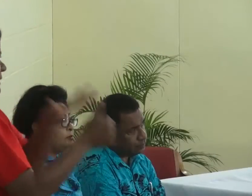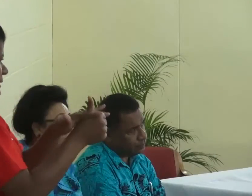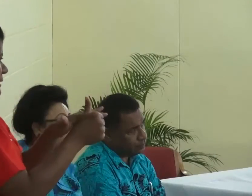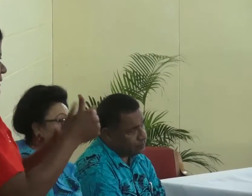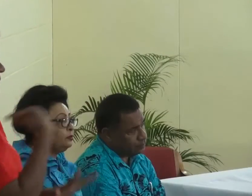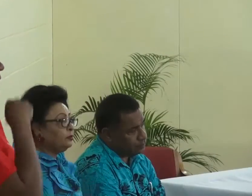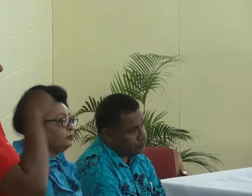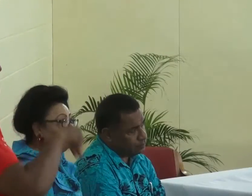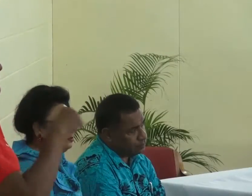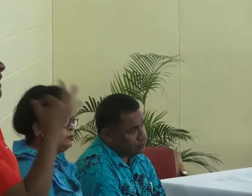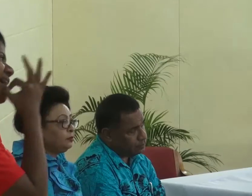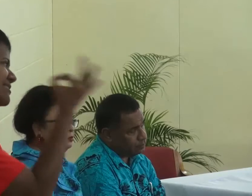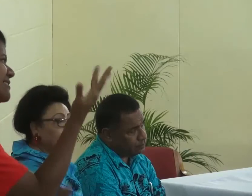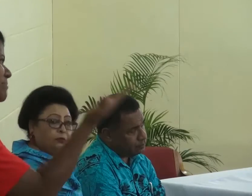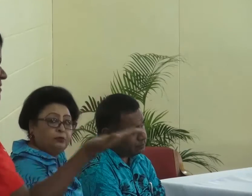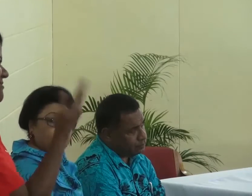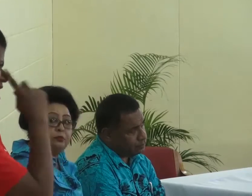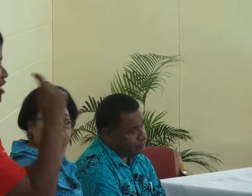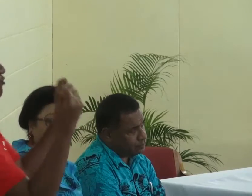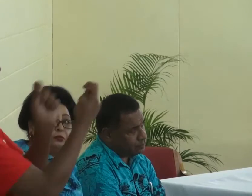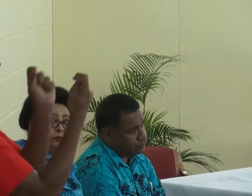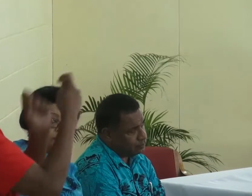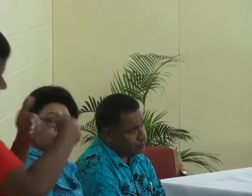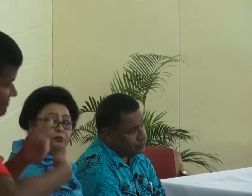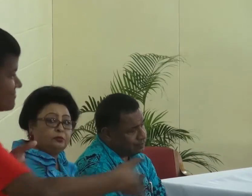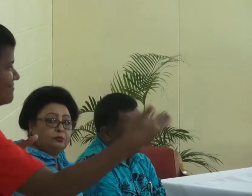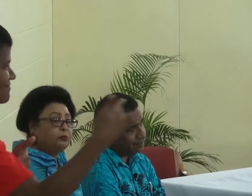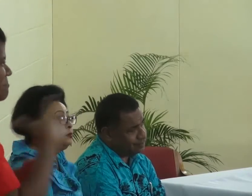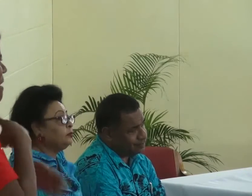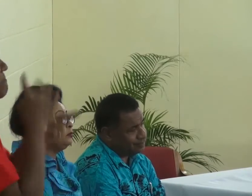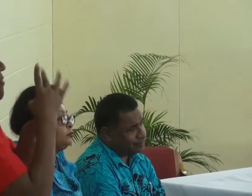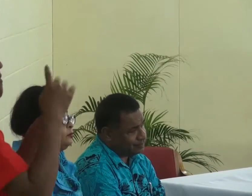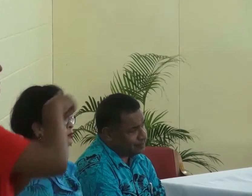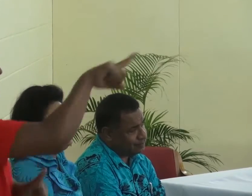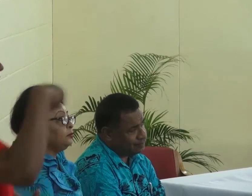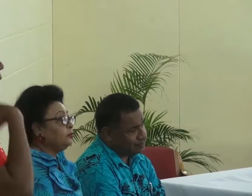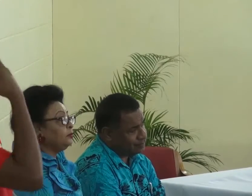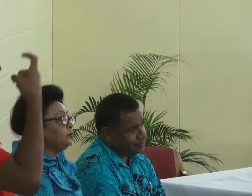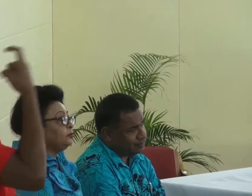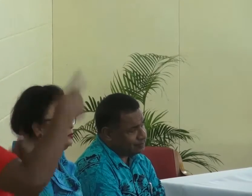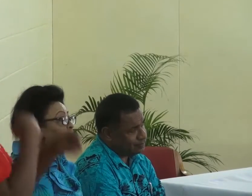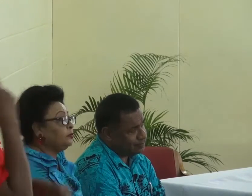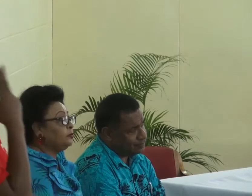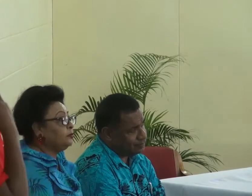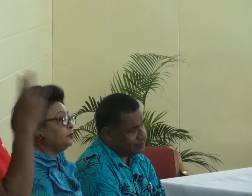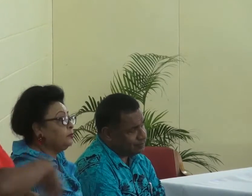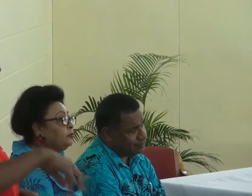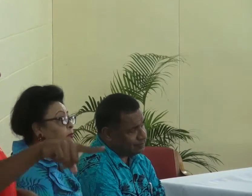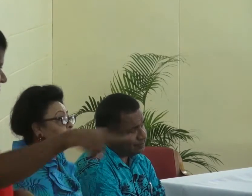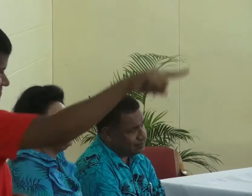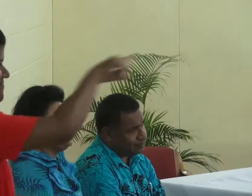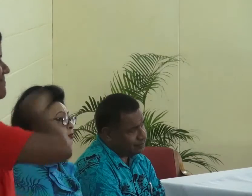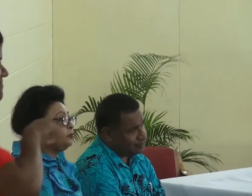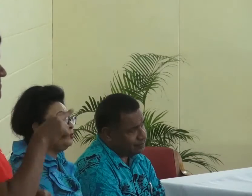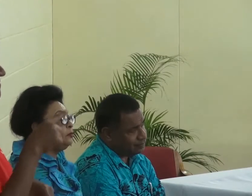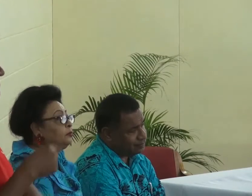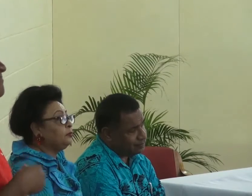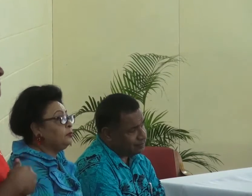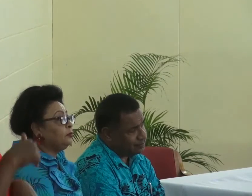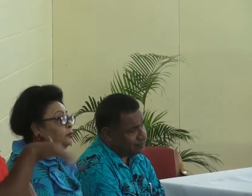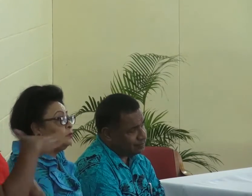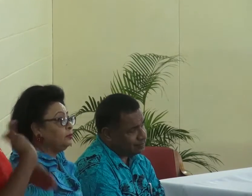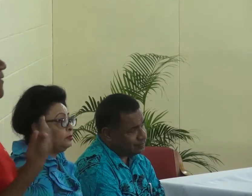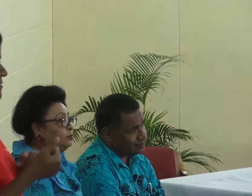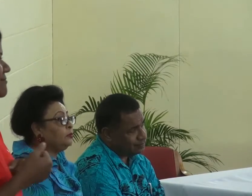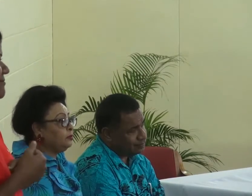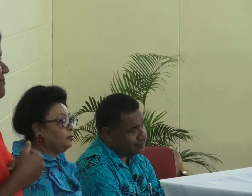It's difficult when calling out our number, we just remain seated. So maybe if they could use technology that's available today, you know how they have it in the banks, the